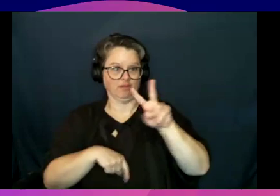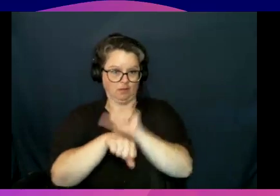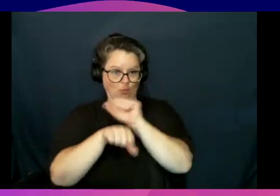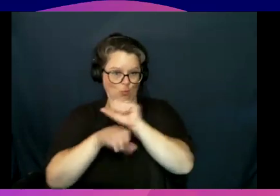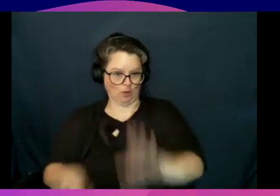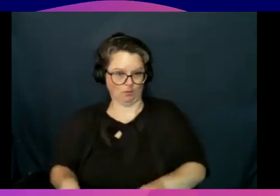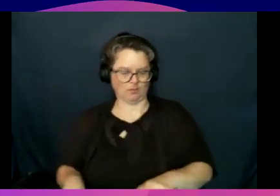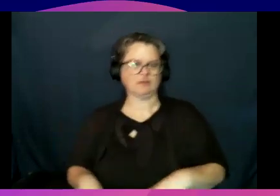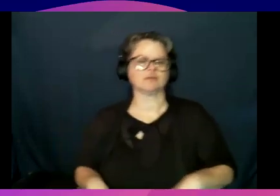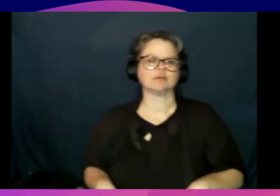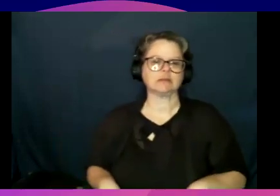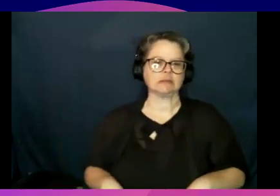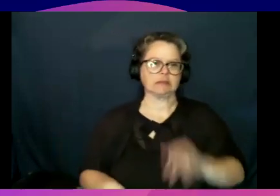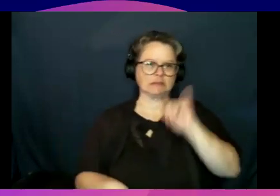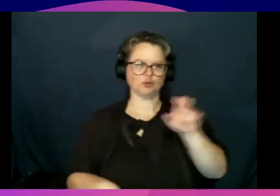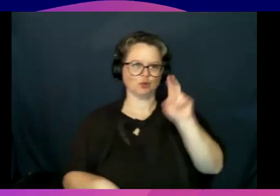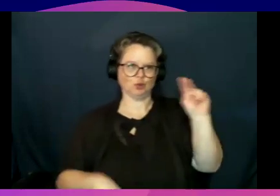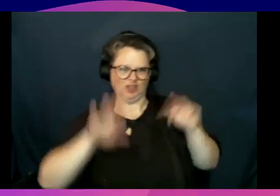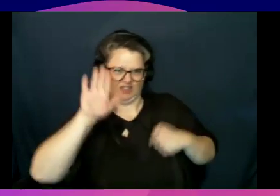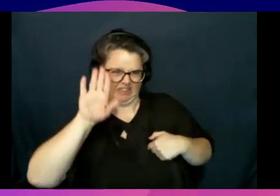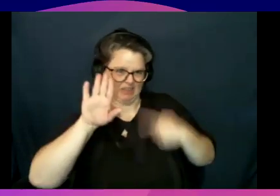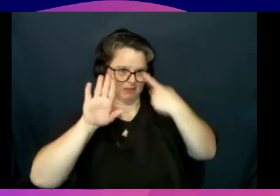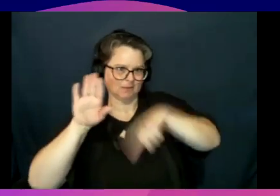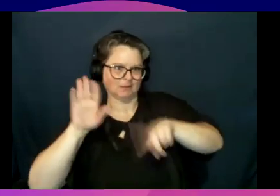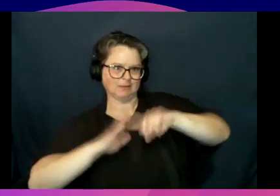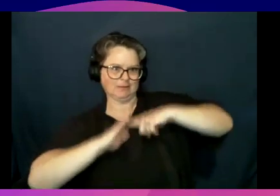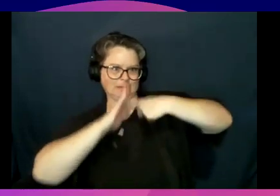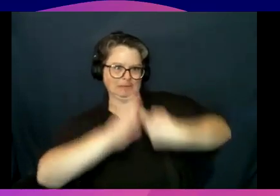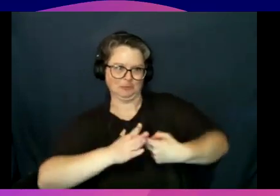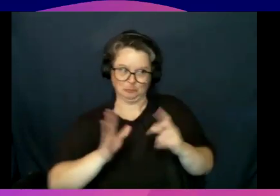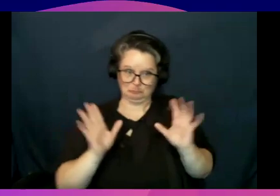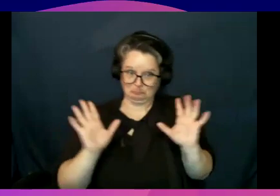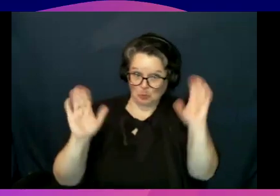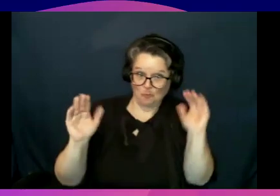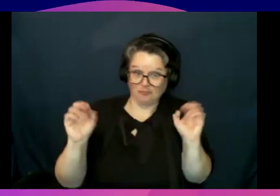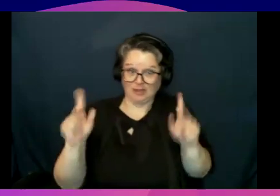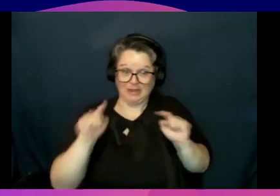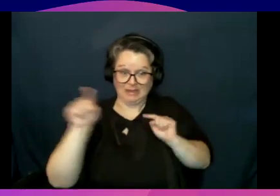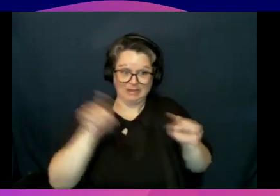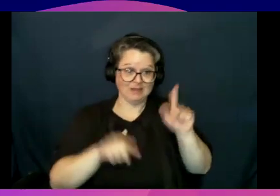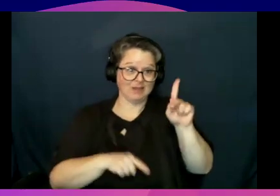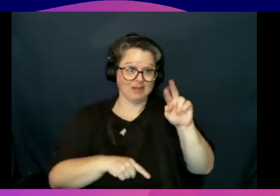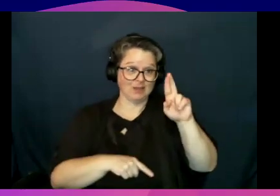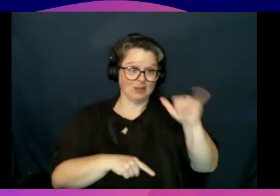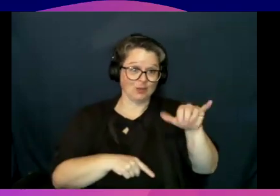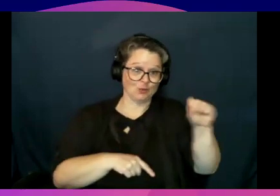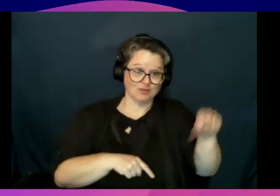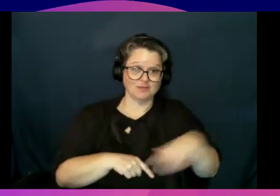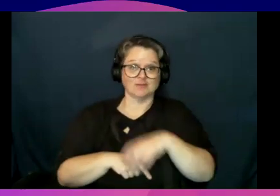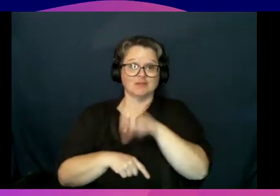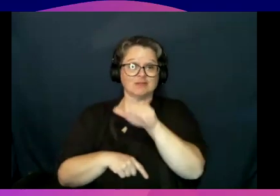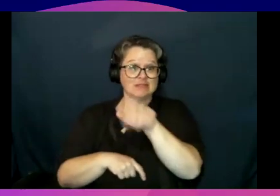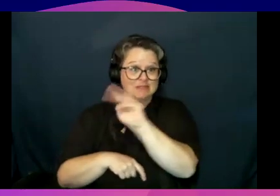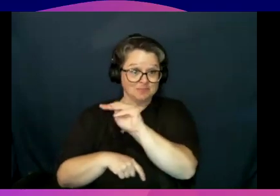I became a director at SVMB because of longevity. I've been here 18 years. And I think that is a